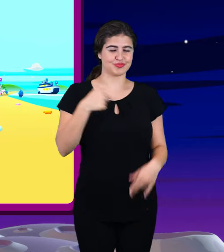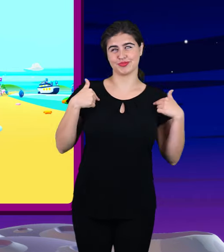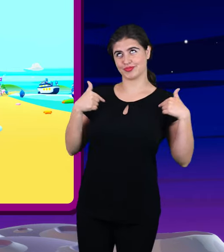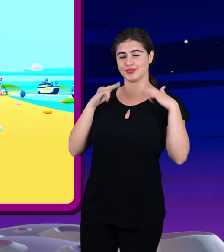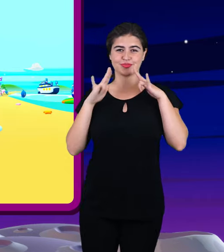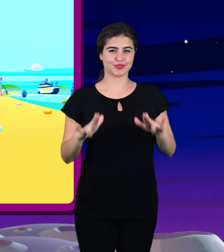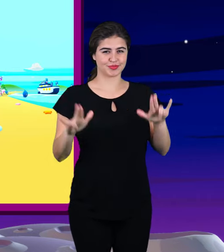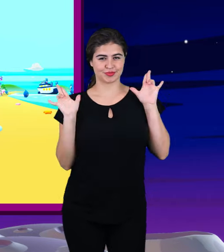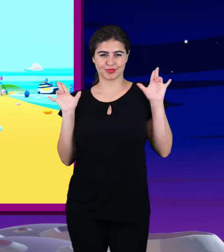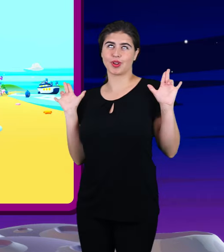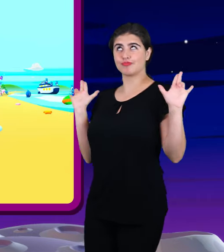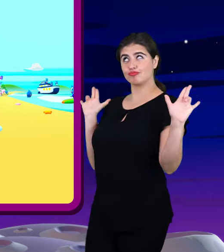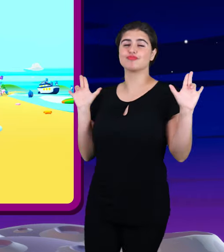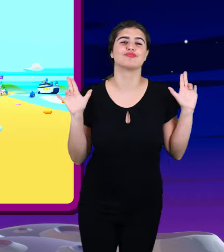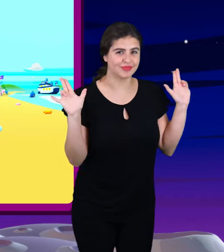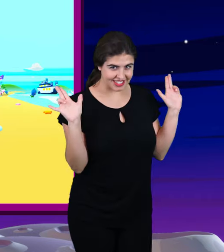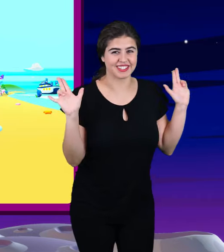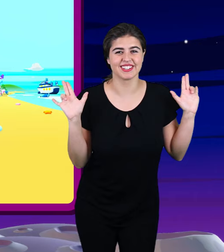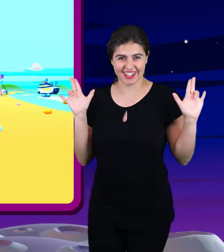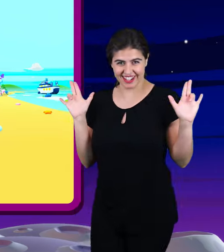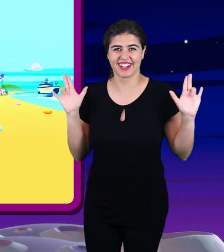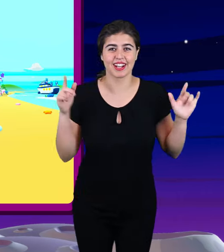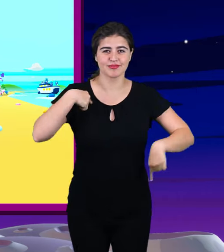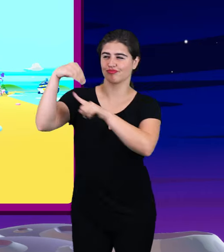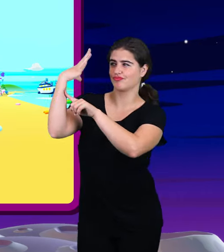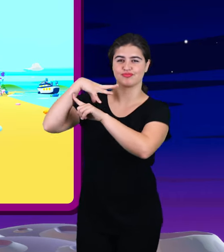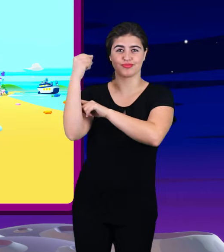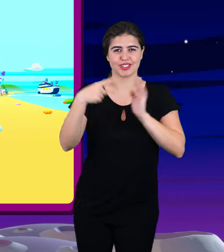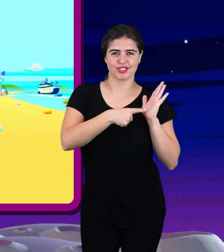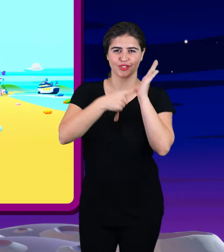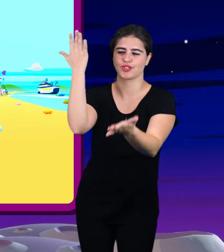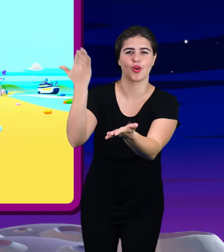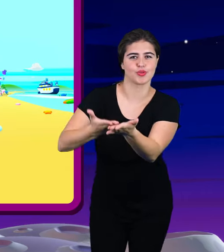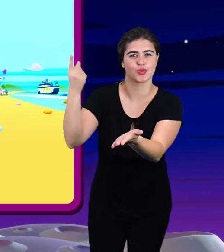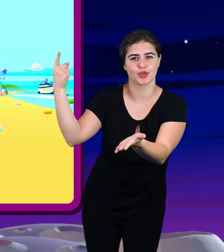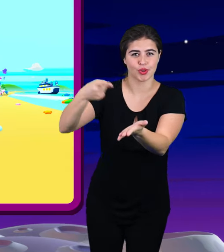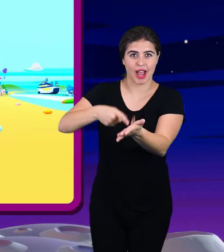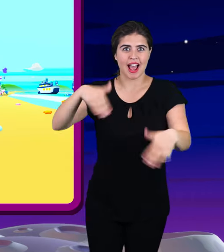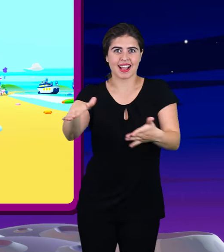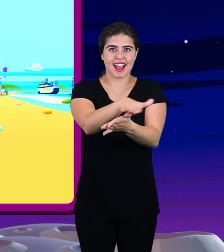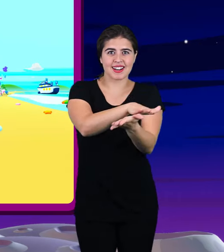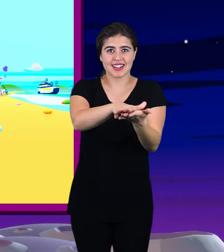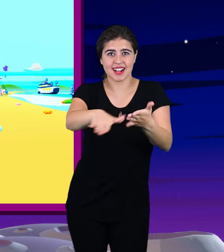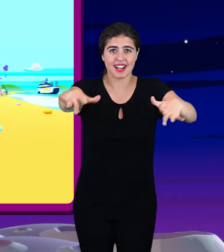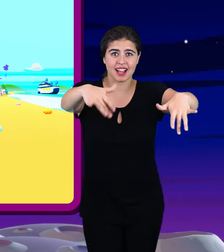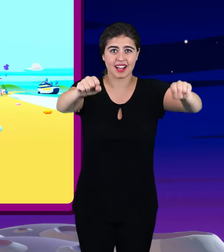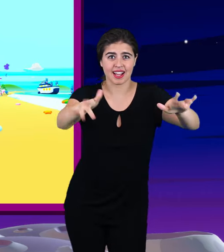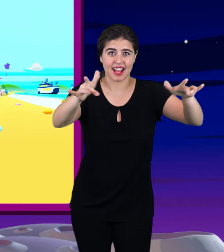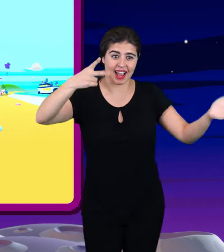you say so, yo me porto bonito. Take a selfie just to show you how